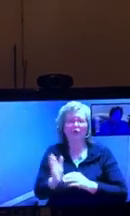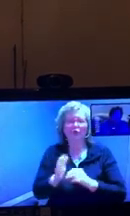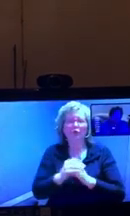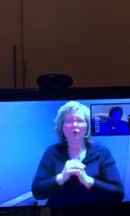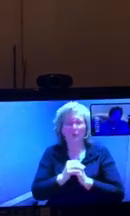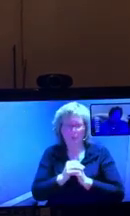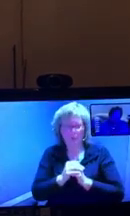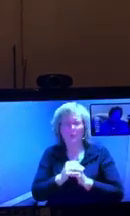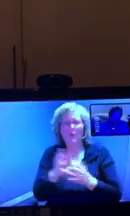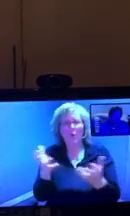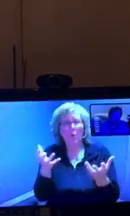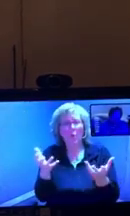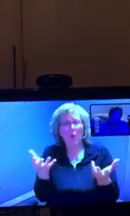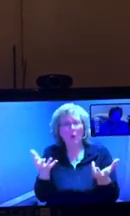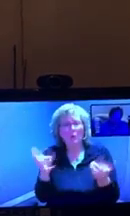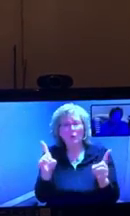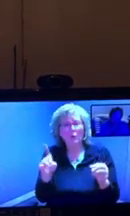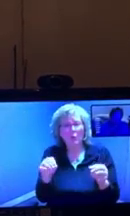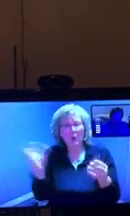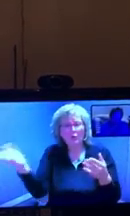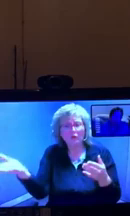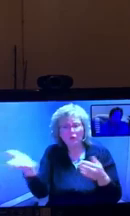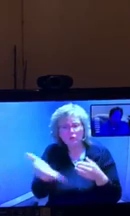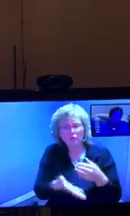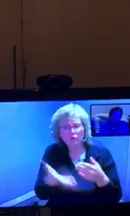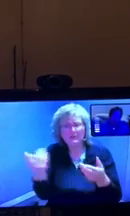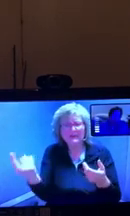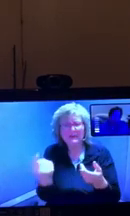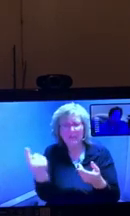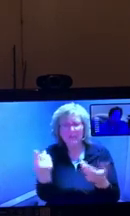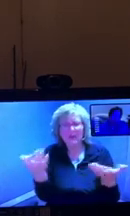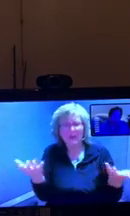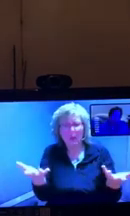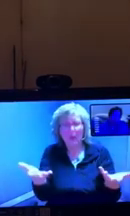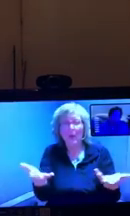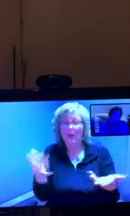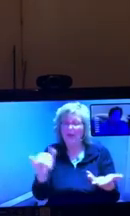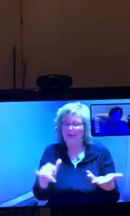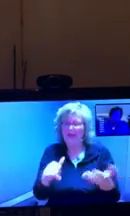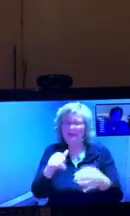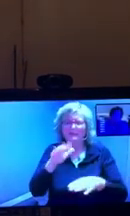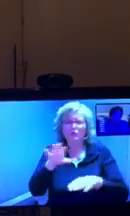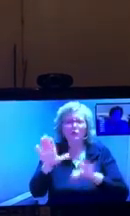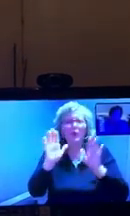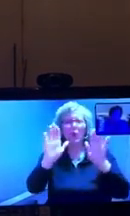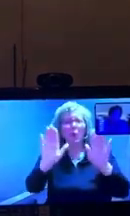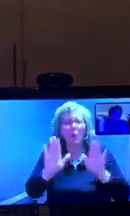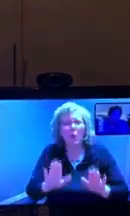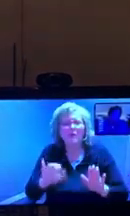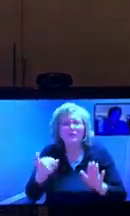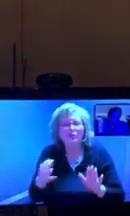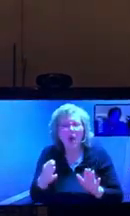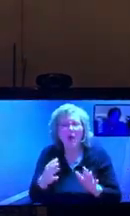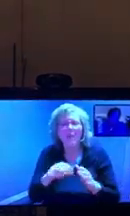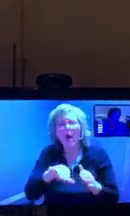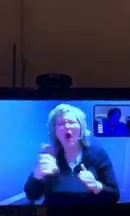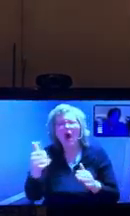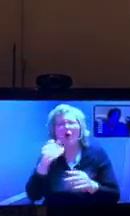what I'd like to do right now is bring on somebody that I think has done a bang-up job, another global director, Blaine